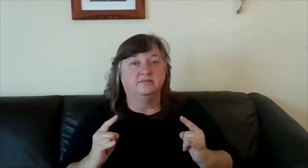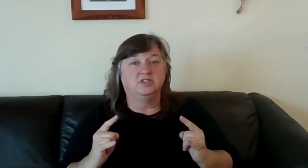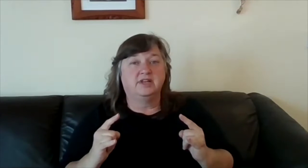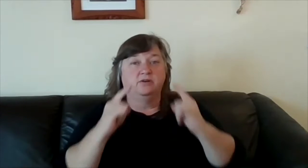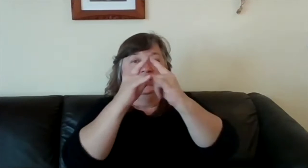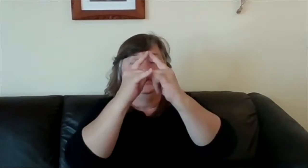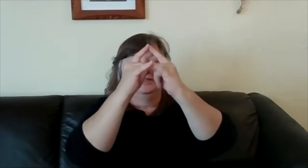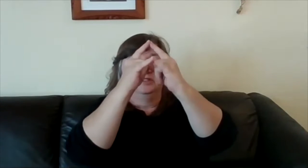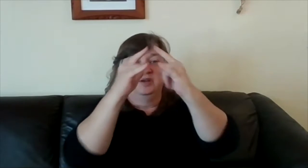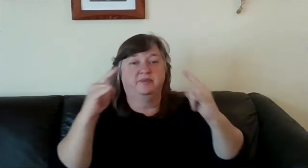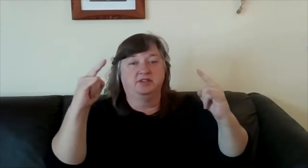just outlines the shape of the tent.